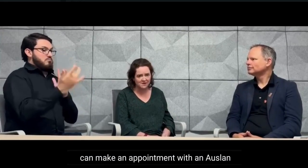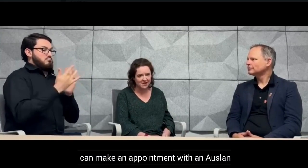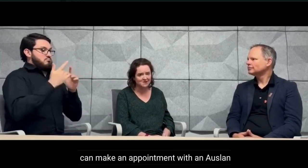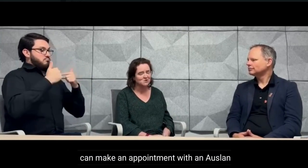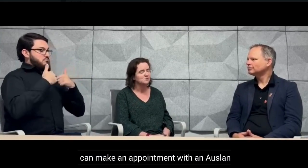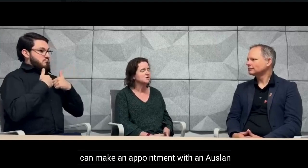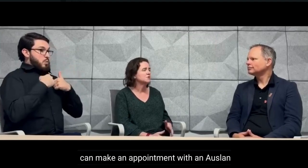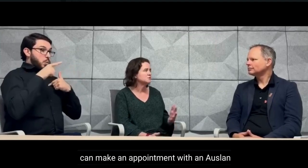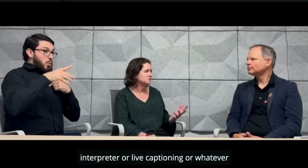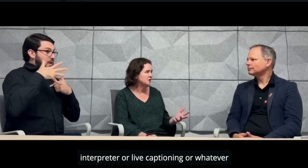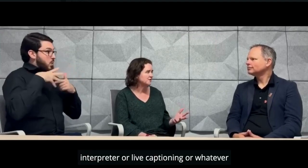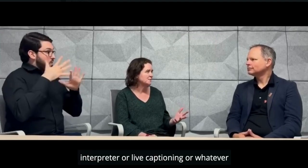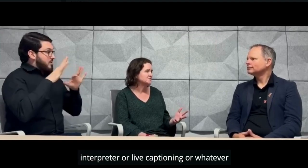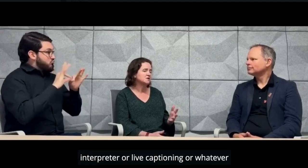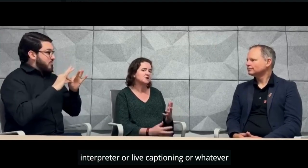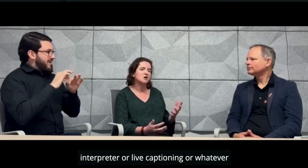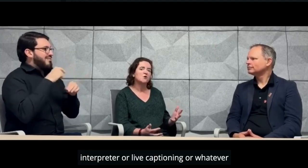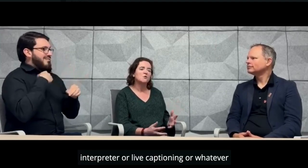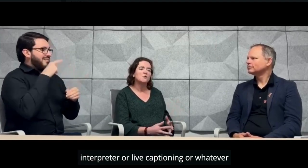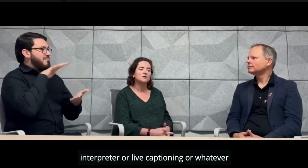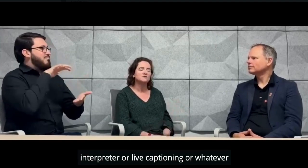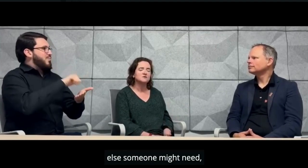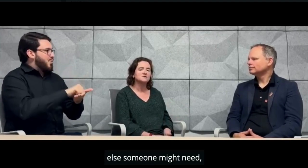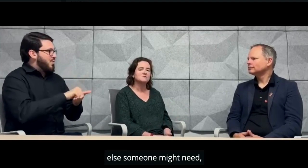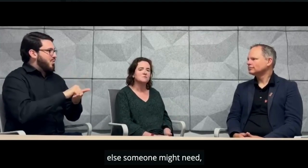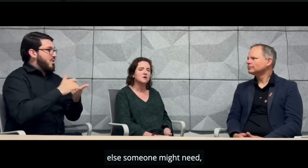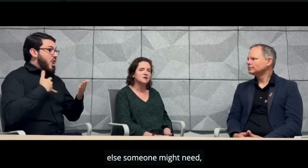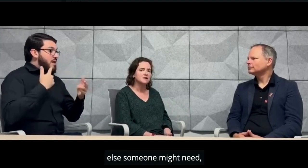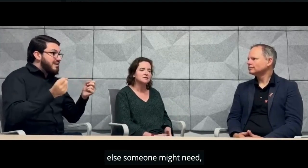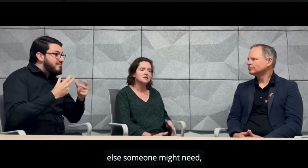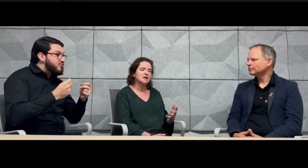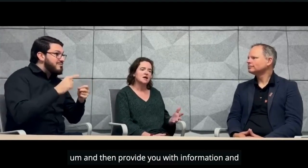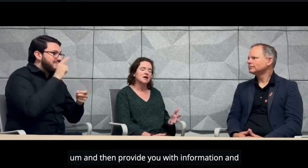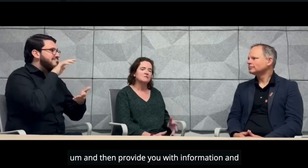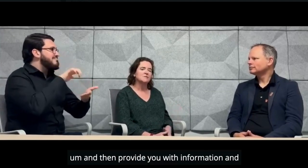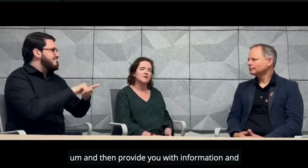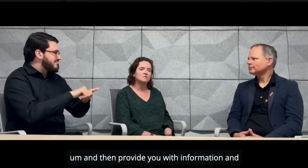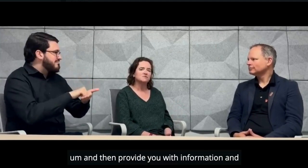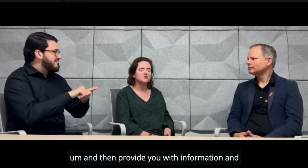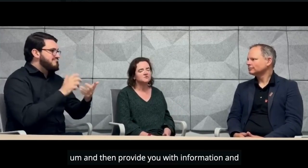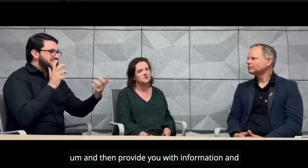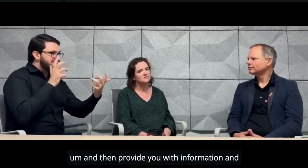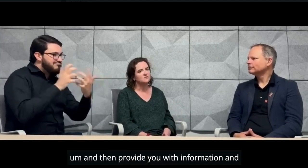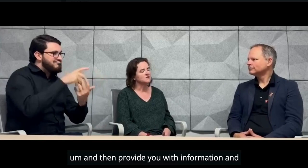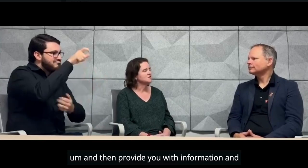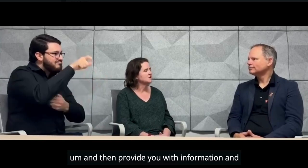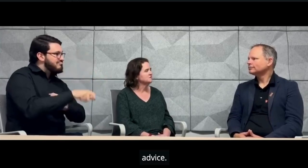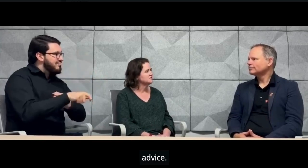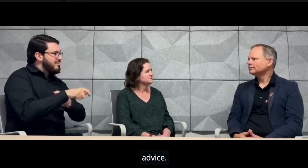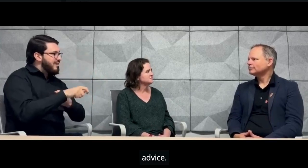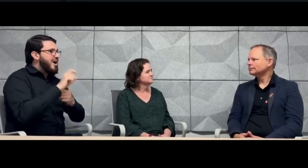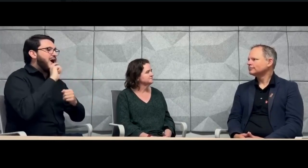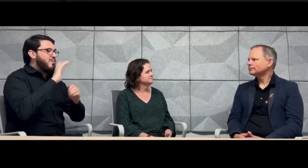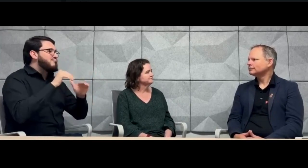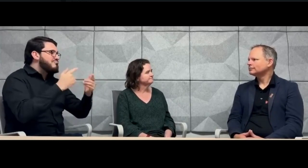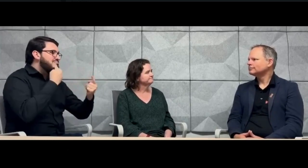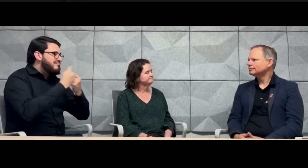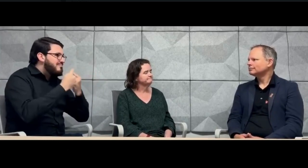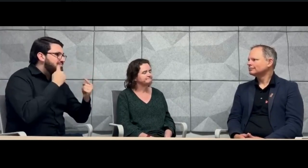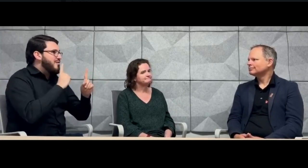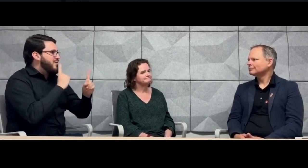an Auslan interpreter or live captioning or whatever else someone might need and then provide you with information and advice.